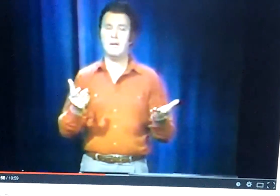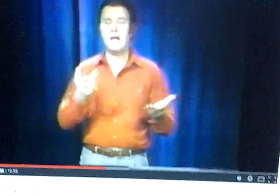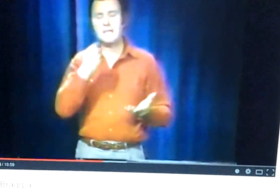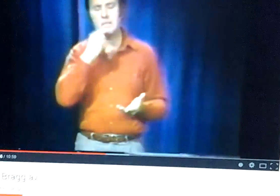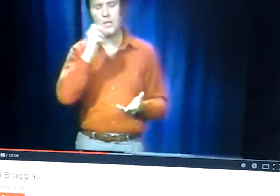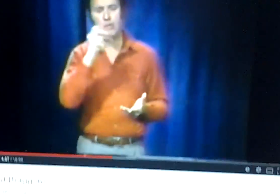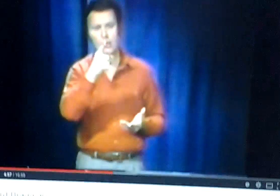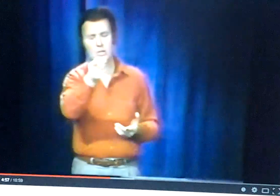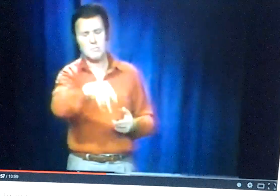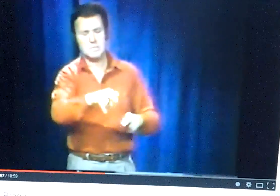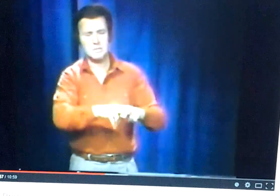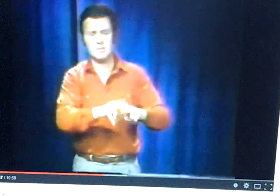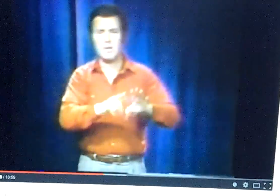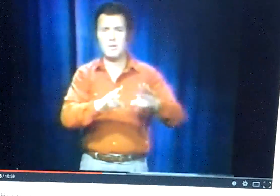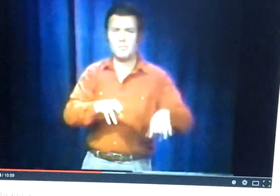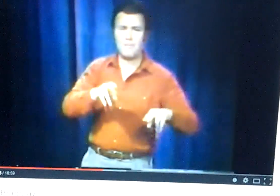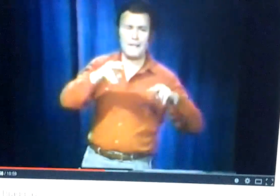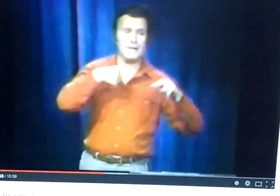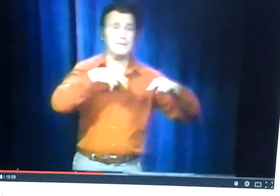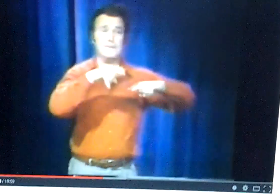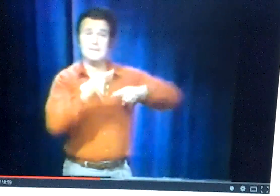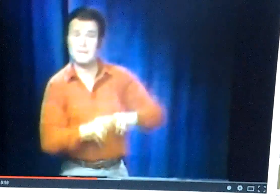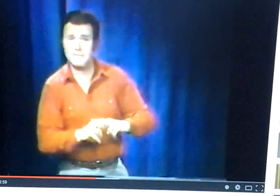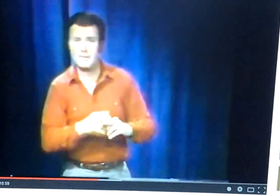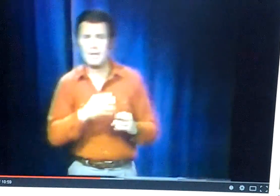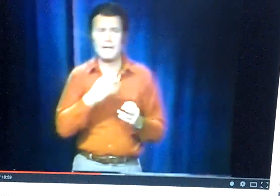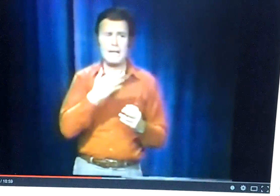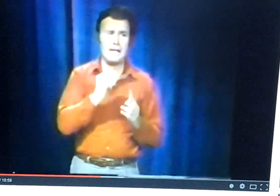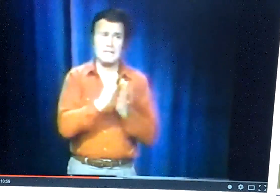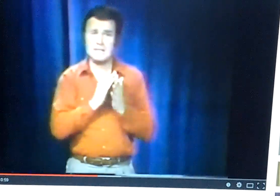So he wrote on the piece of paper again. We sat down.